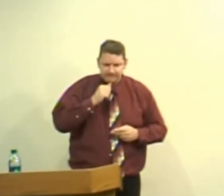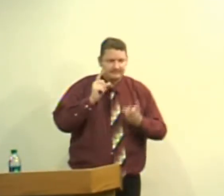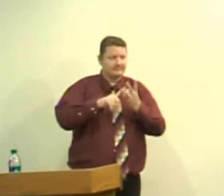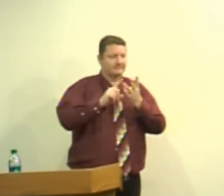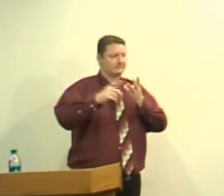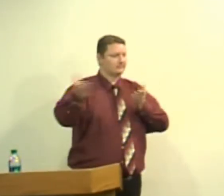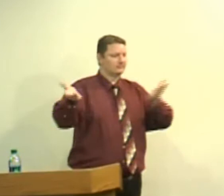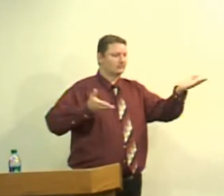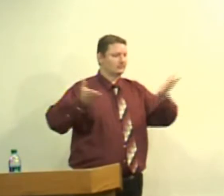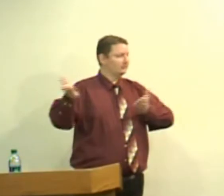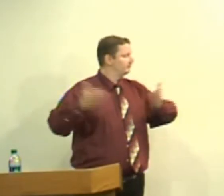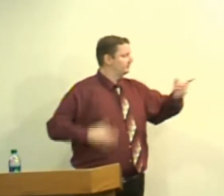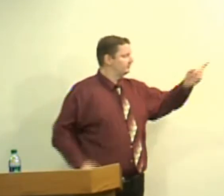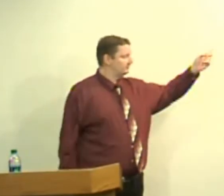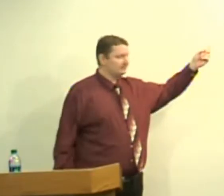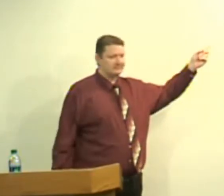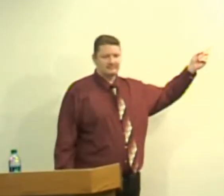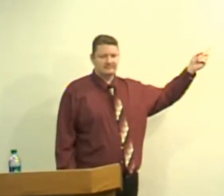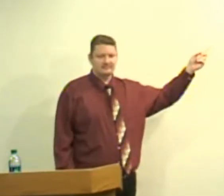suffering, and serving.